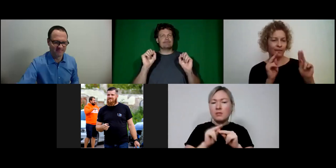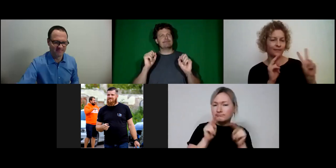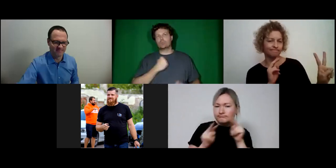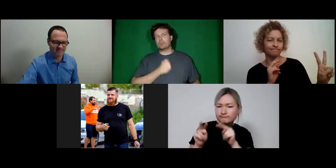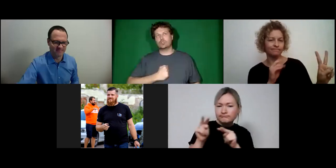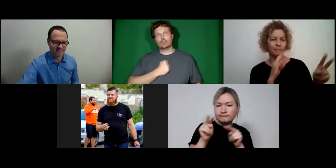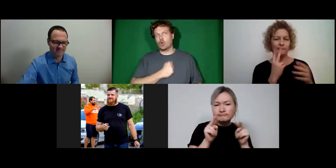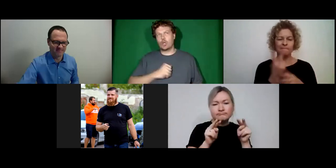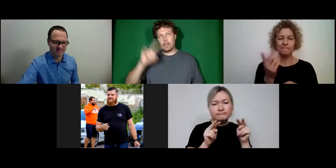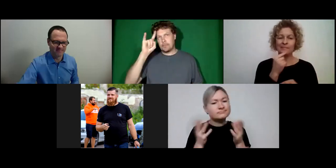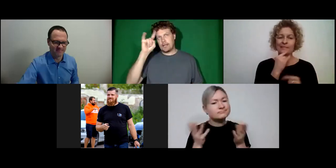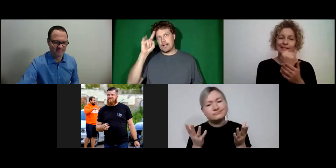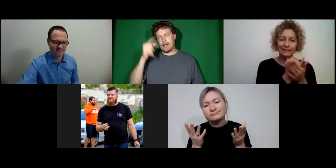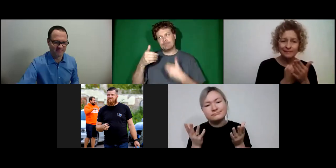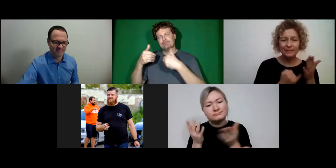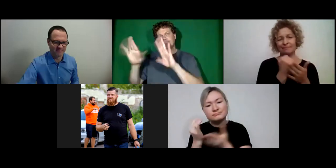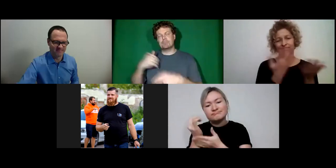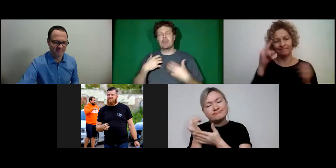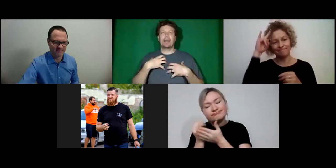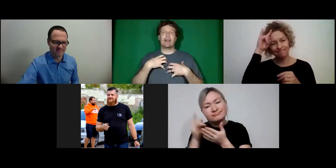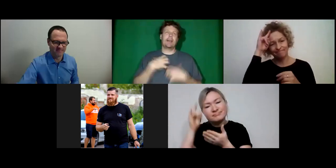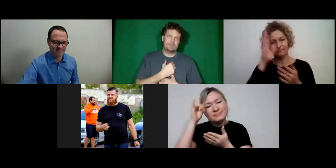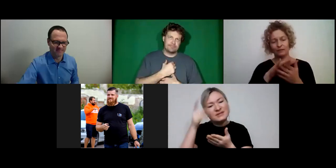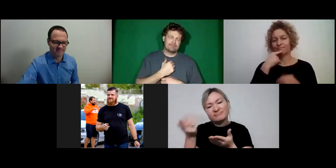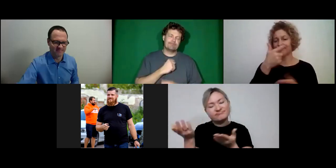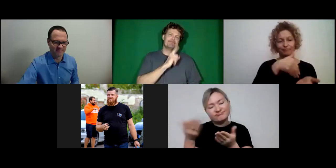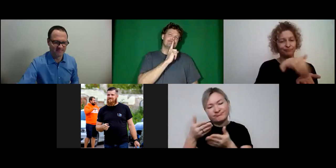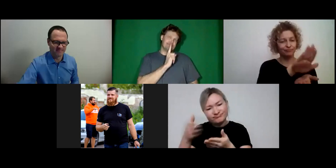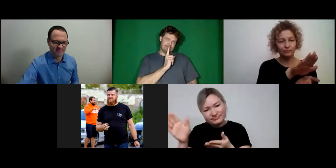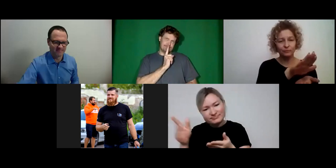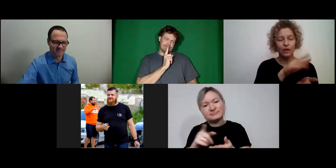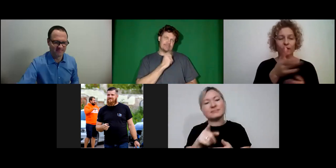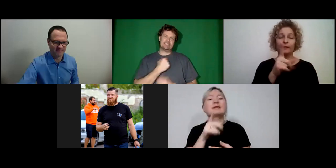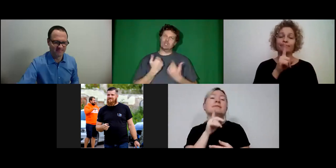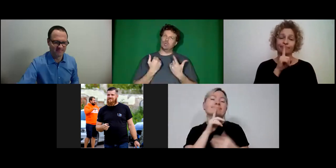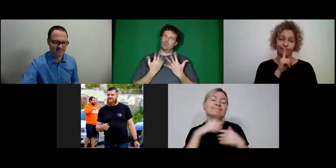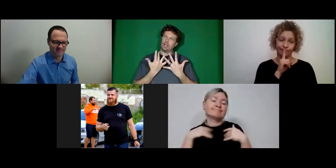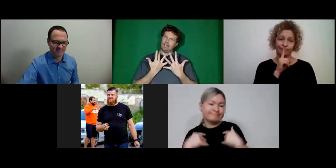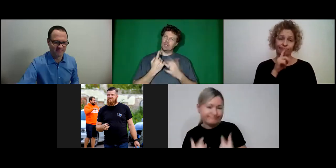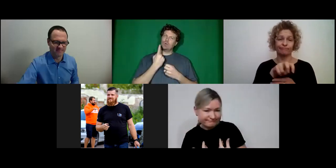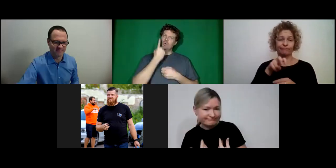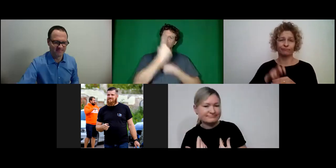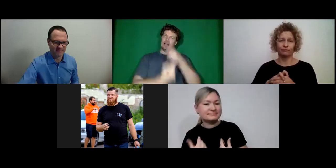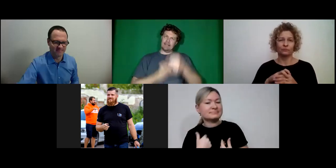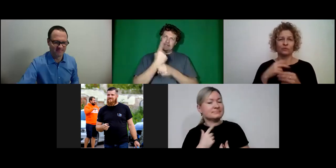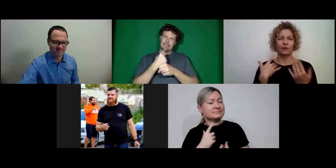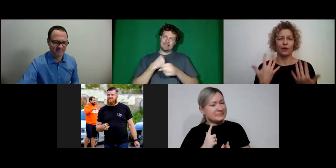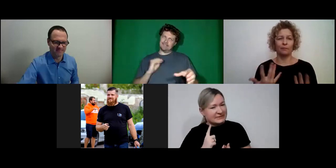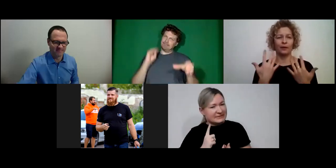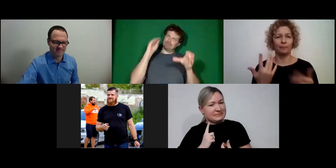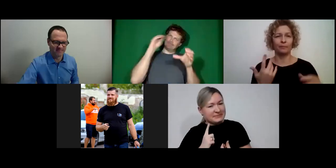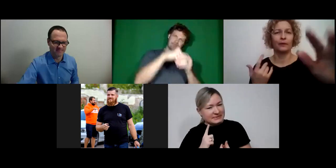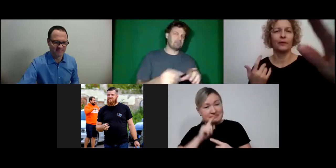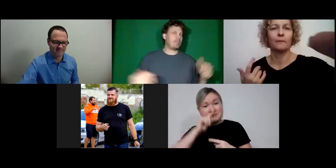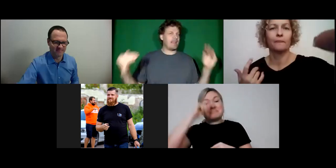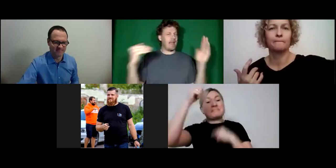Oh, sorry, there were 14 selected, and unfortunately, I was not selected. There was two left, me and another gentleman,